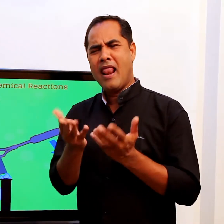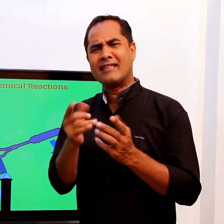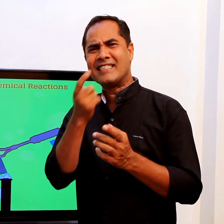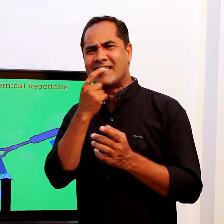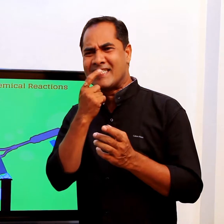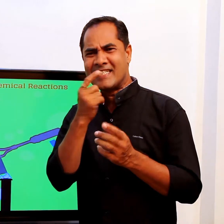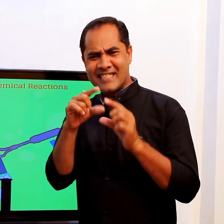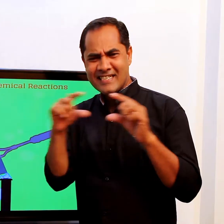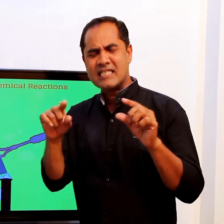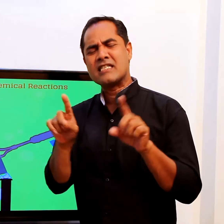It's one kind of metal.